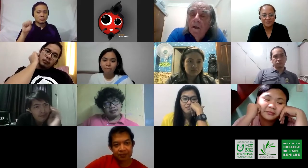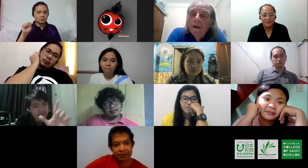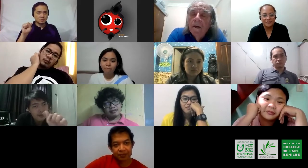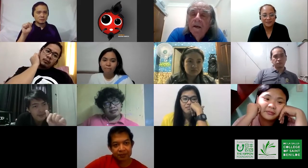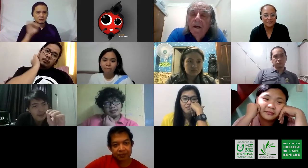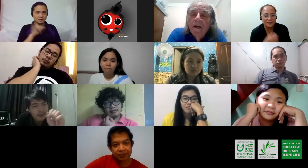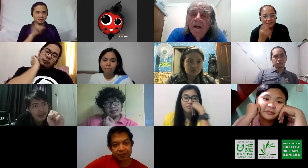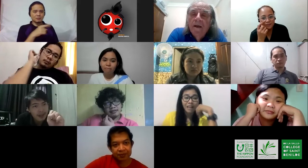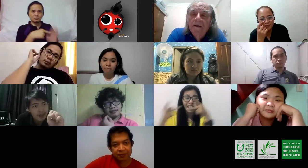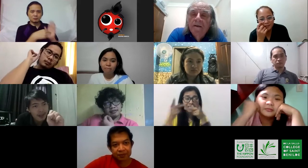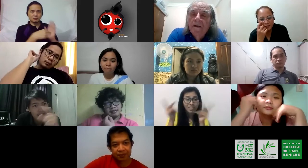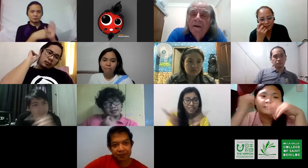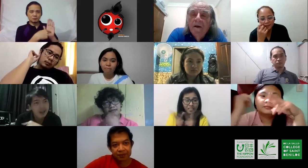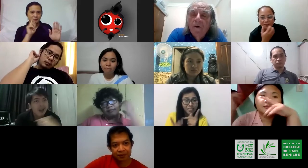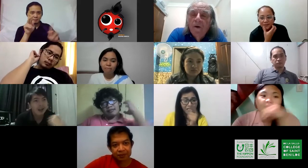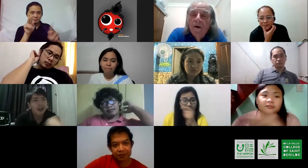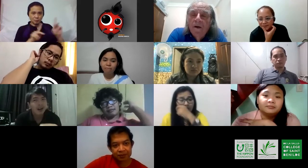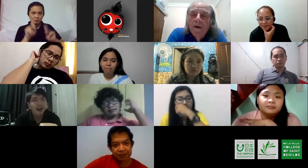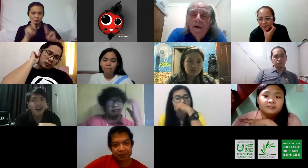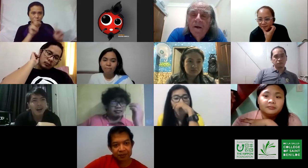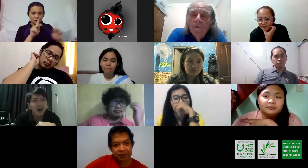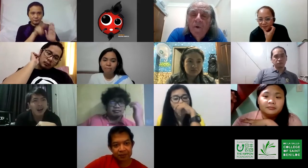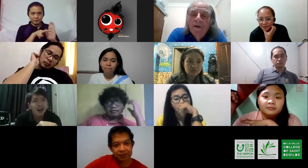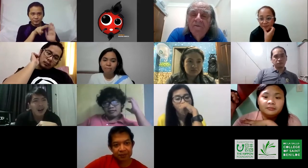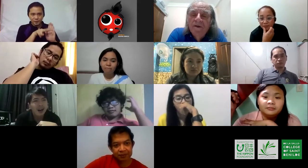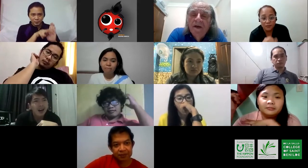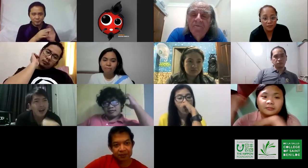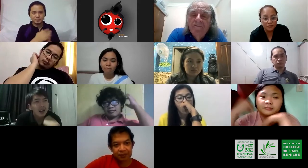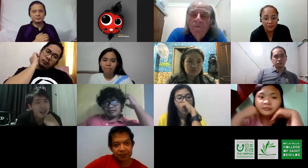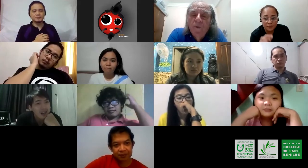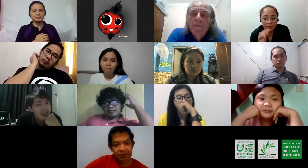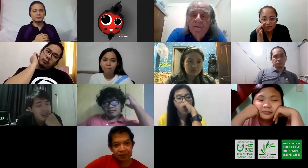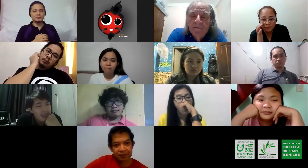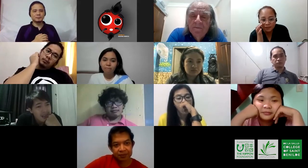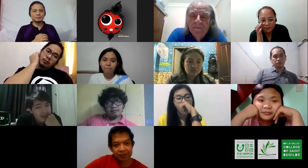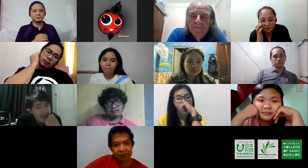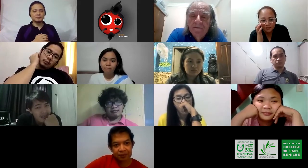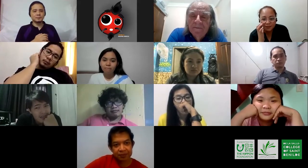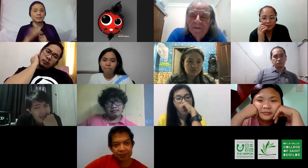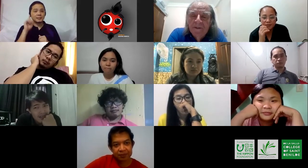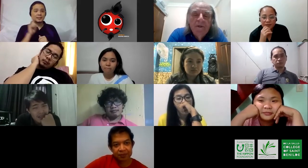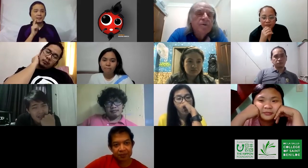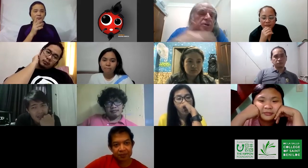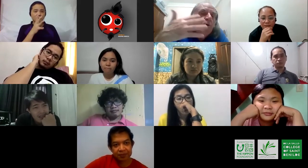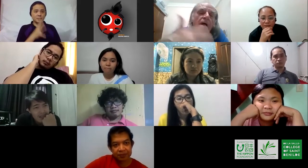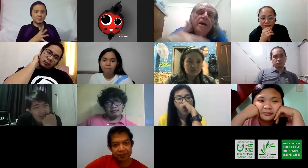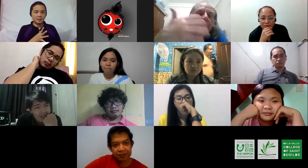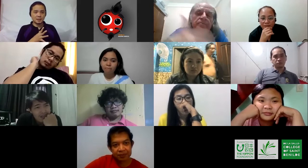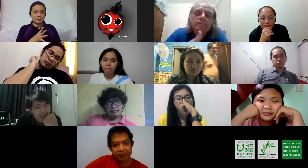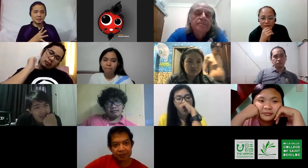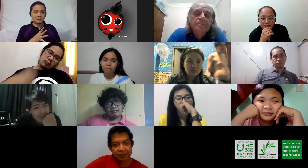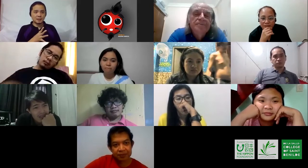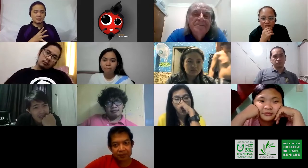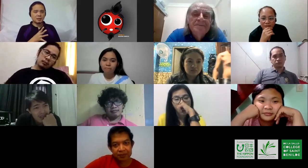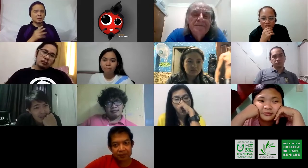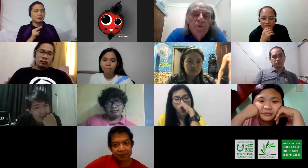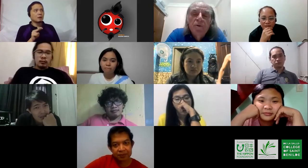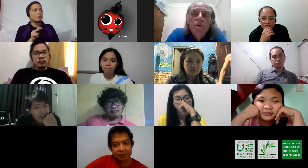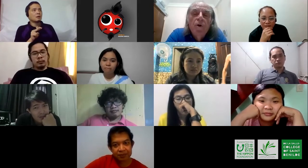Okay, and one of the deaf women, she was crying through the